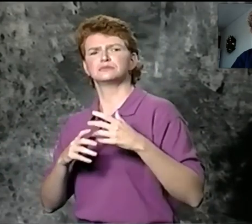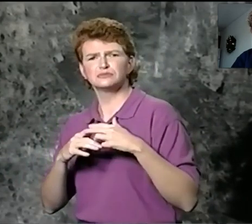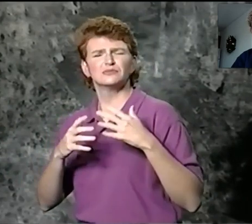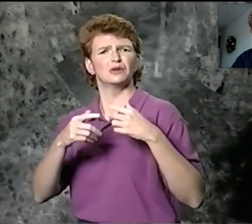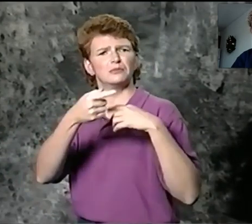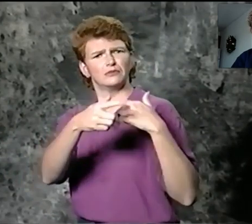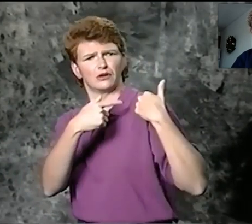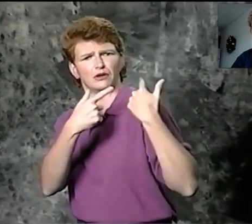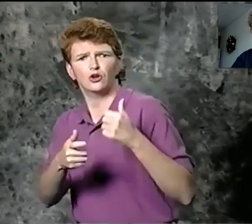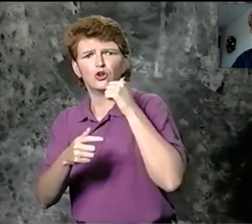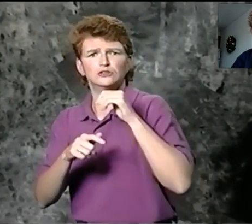There's 26 girls.